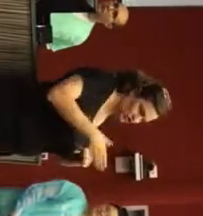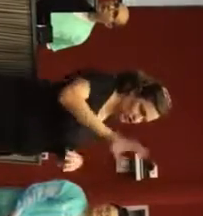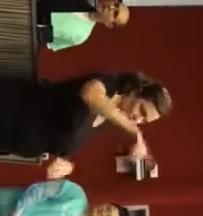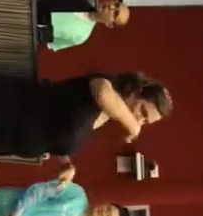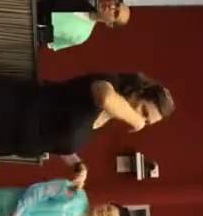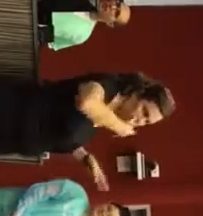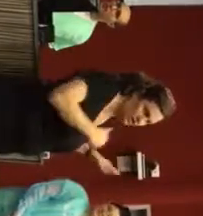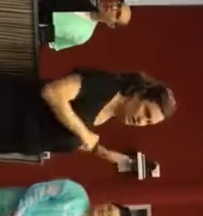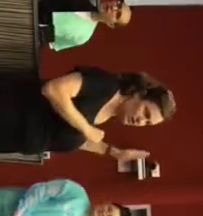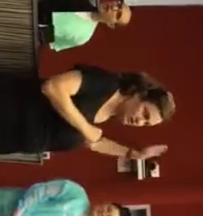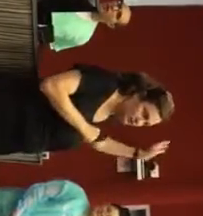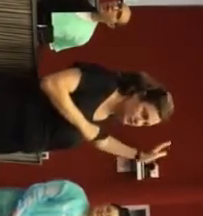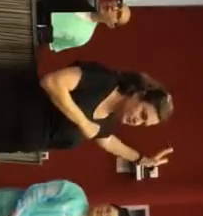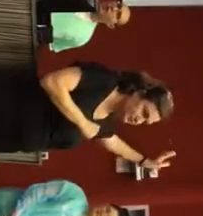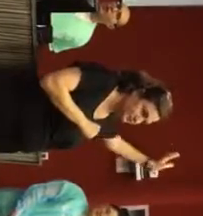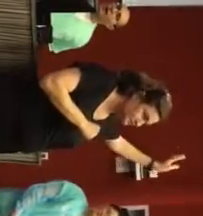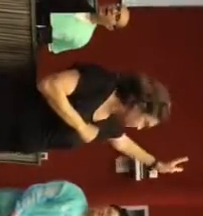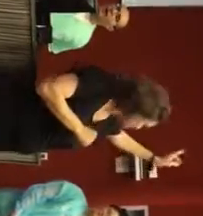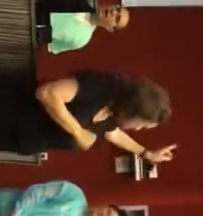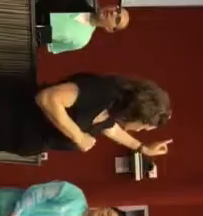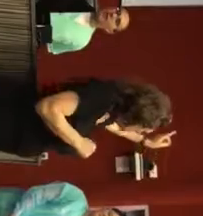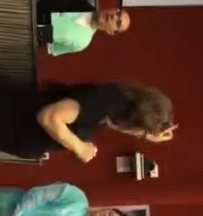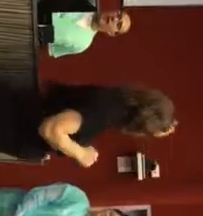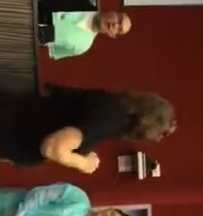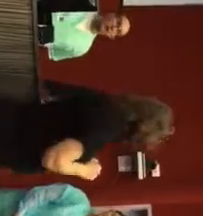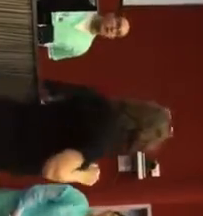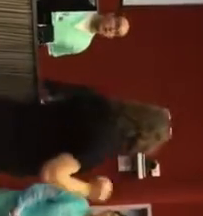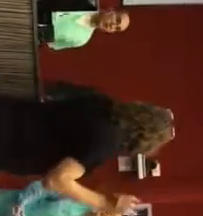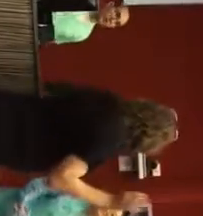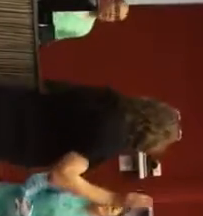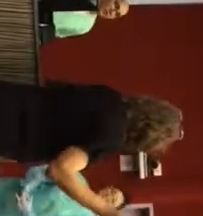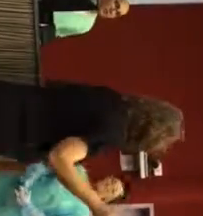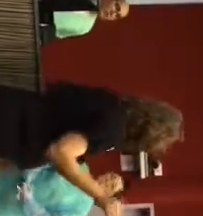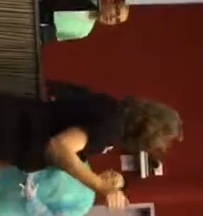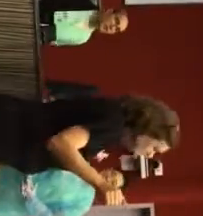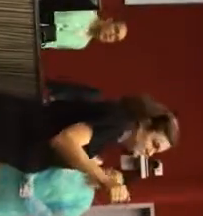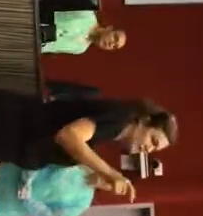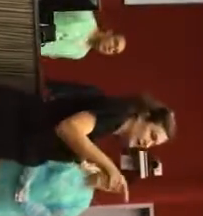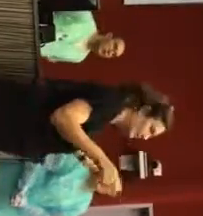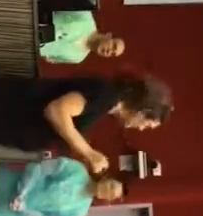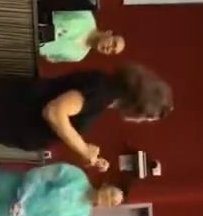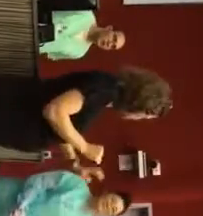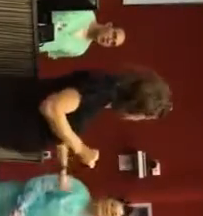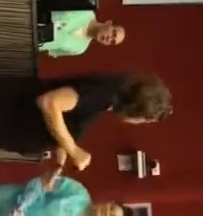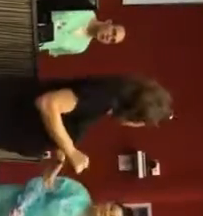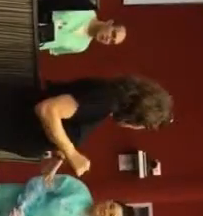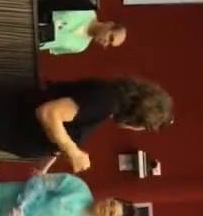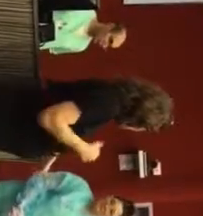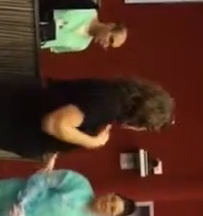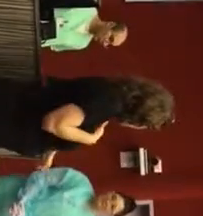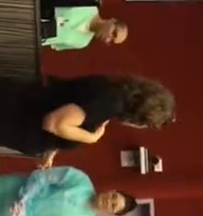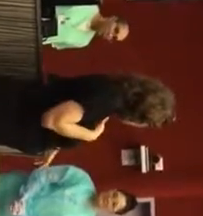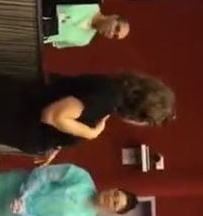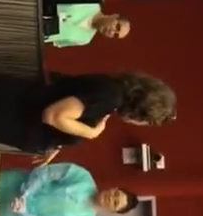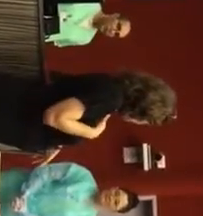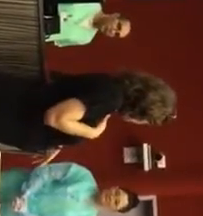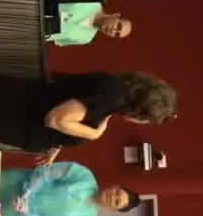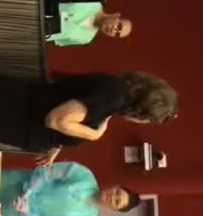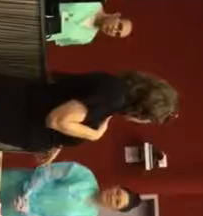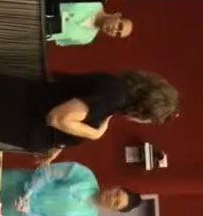where you would consider upgrading to a new denture. Sorry, I had a question from the audience. How long does it actually take to make